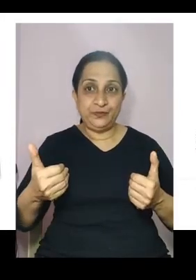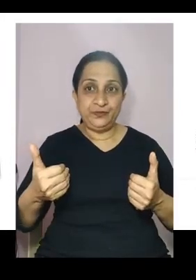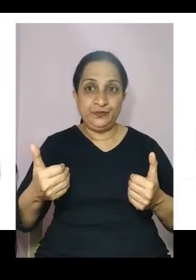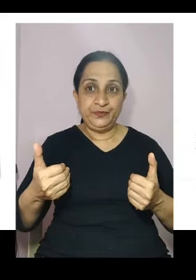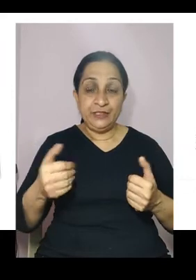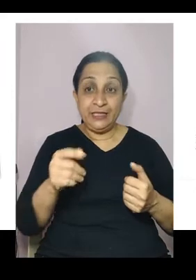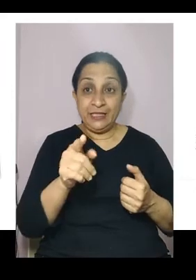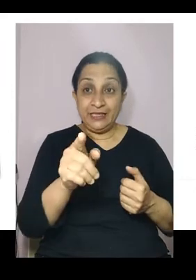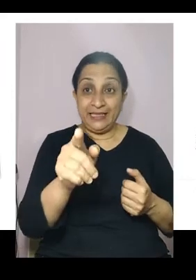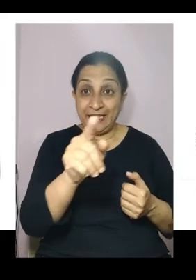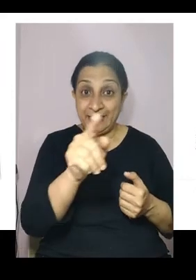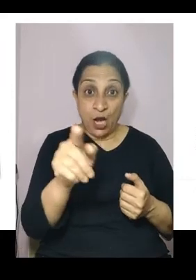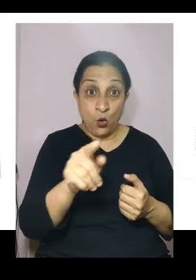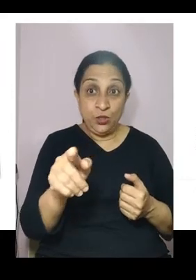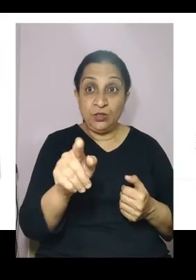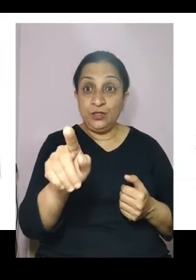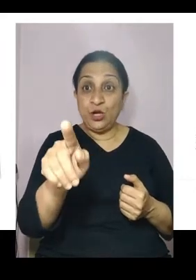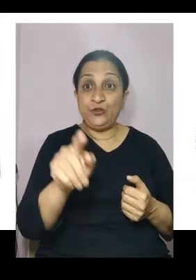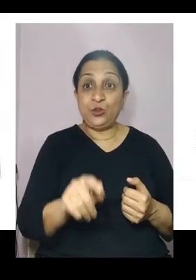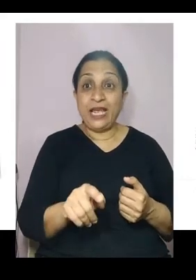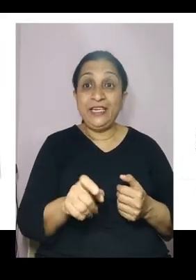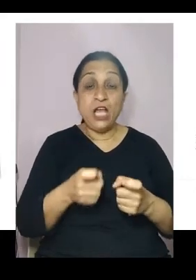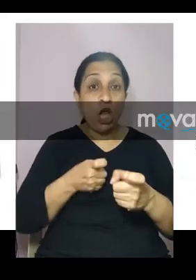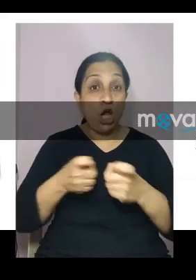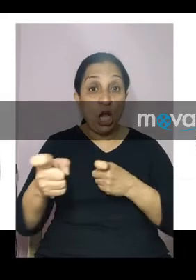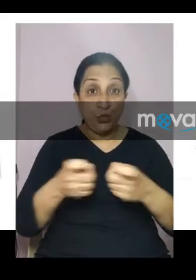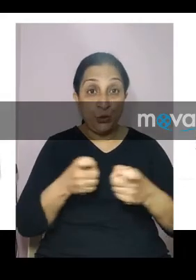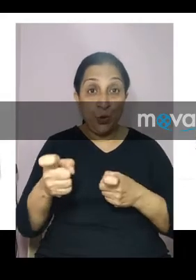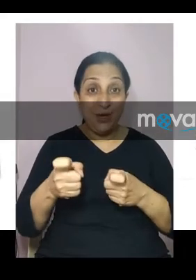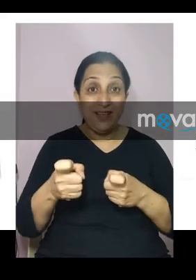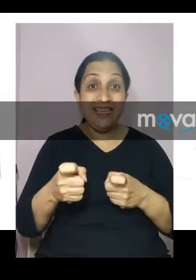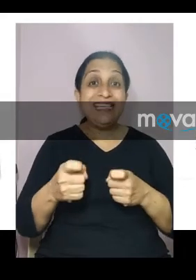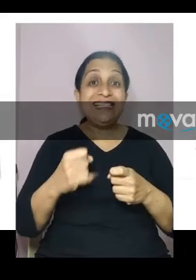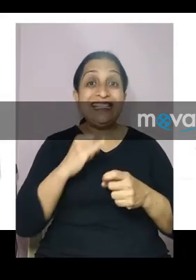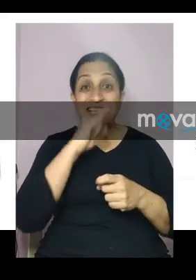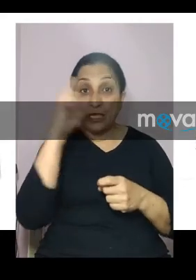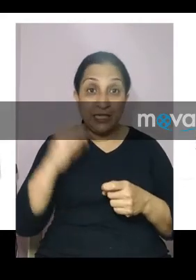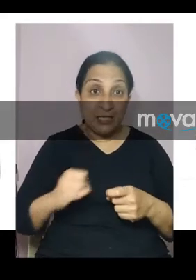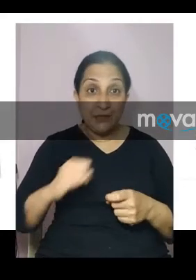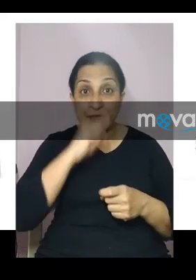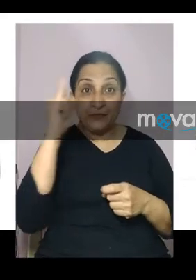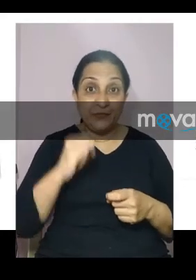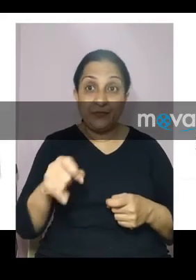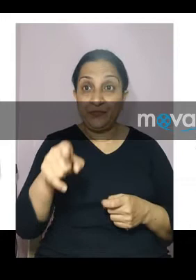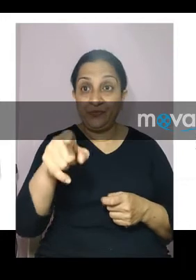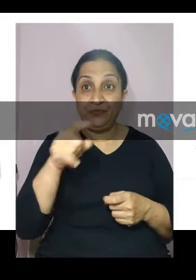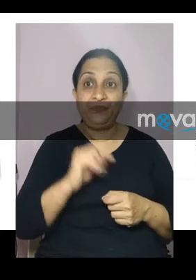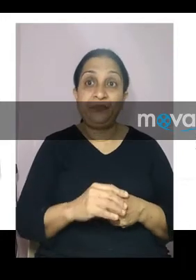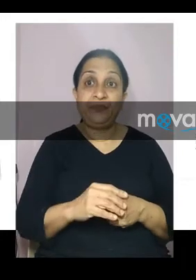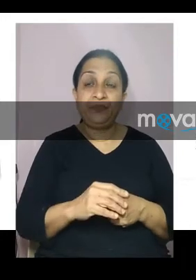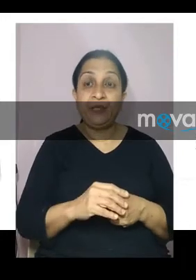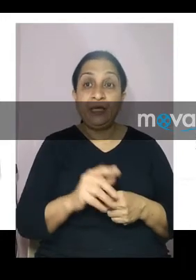isolator. Then down you have to write control circuit.